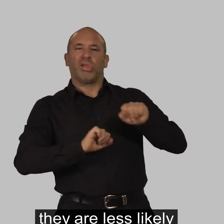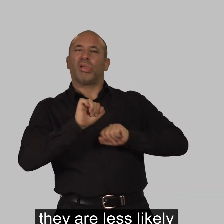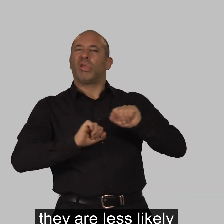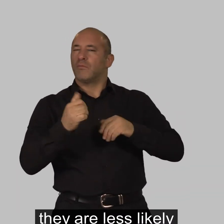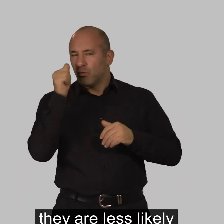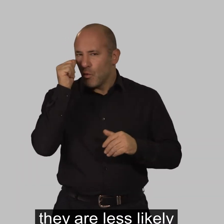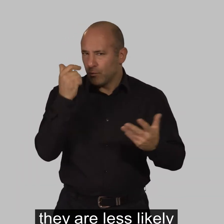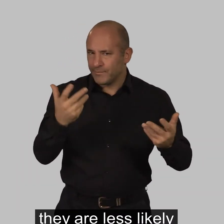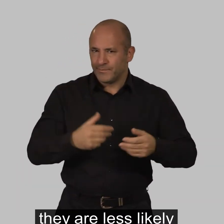again.